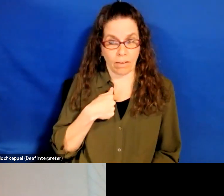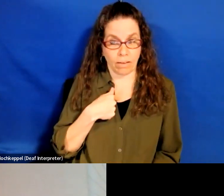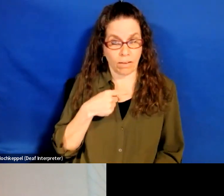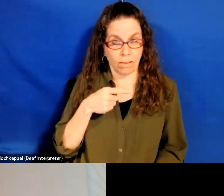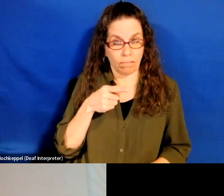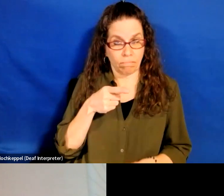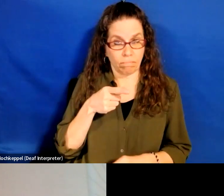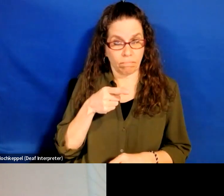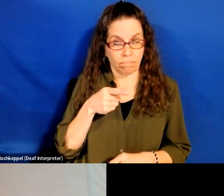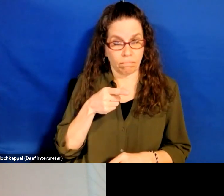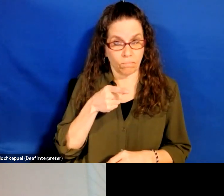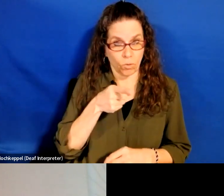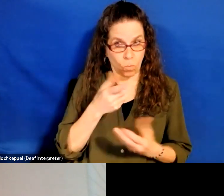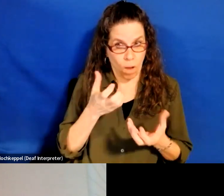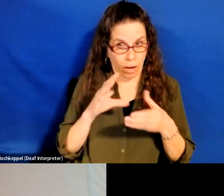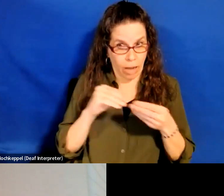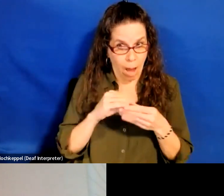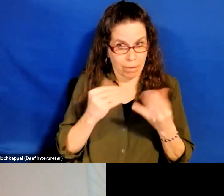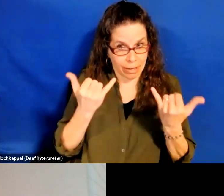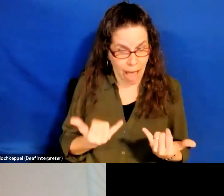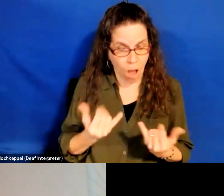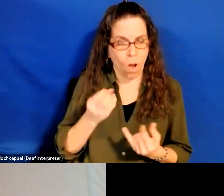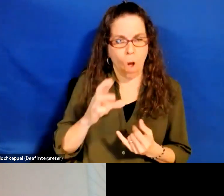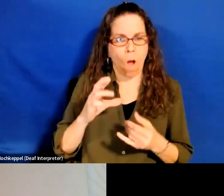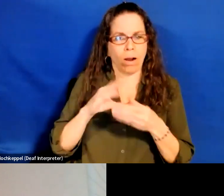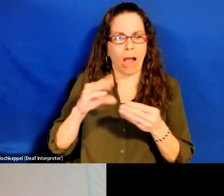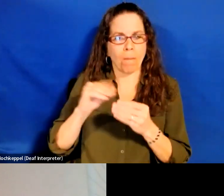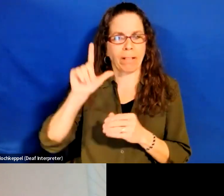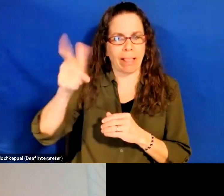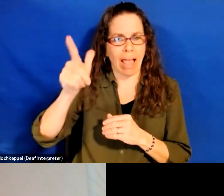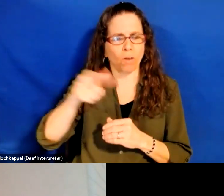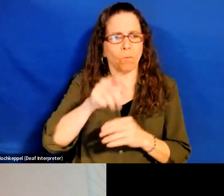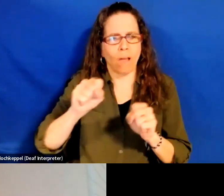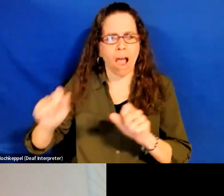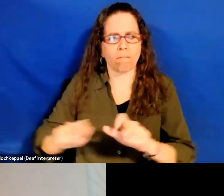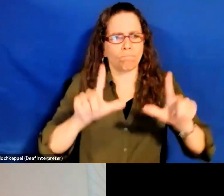a comment? And at either time, yes, you would be opening your video.